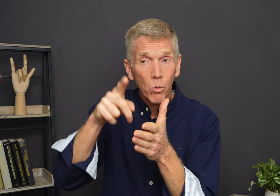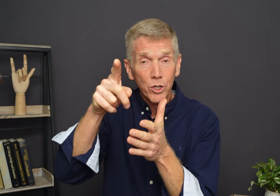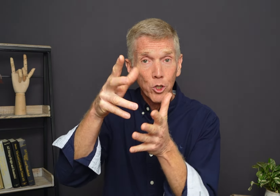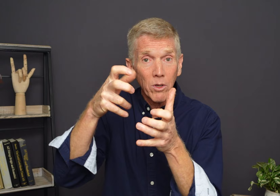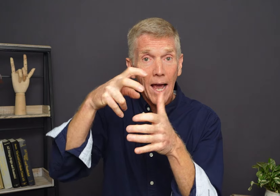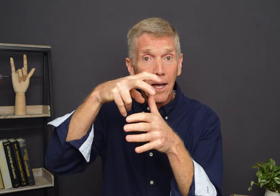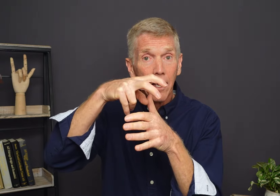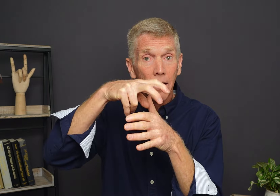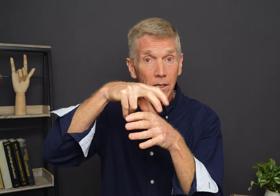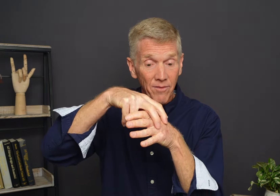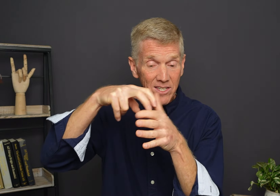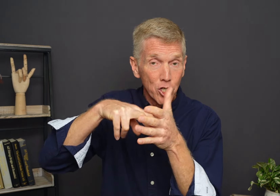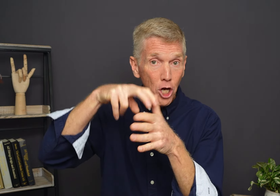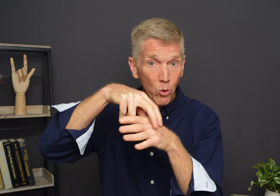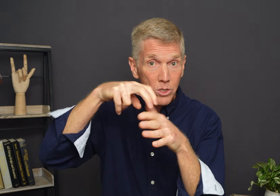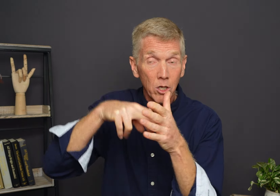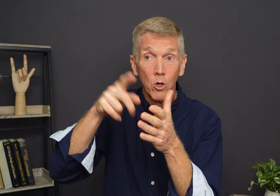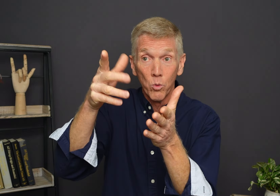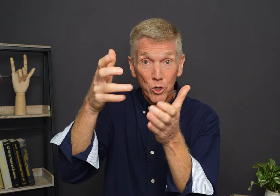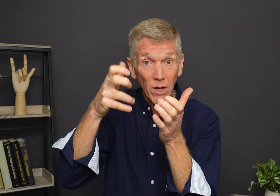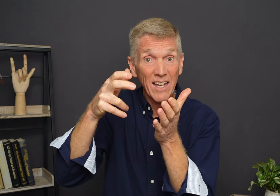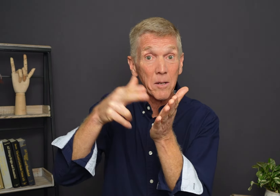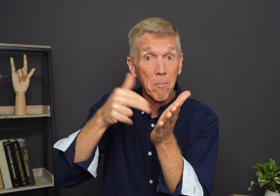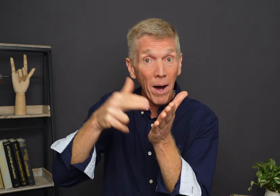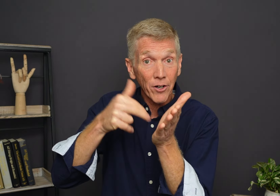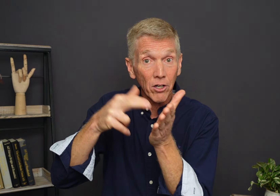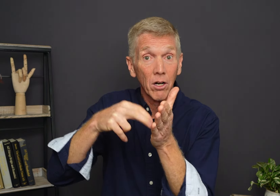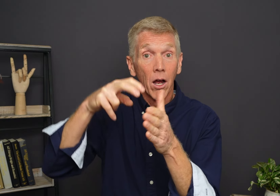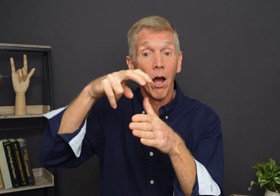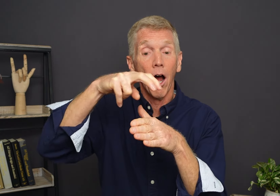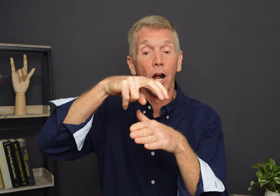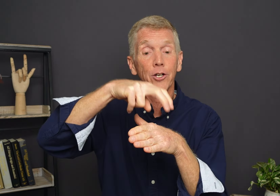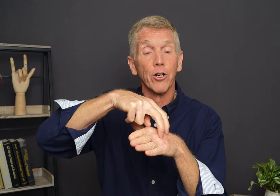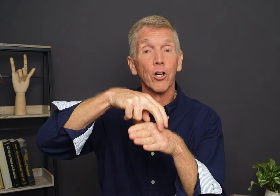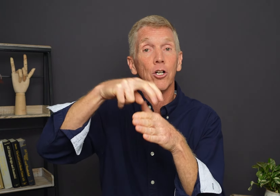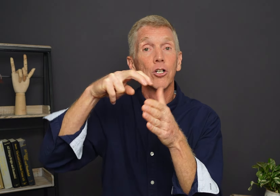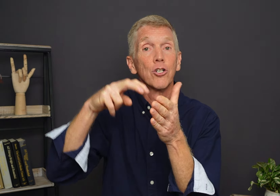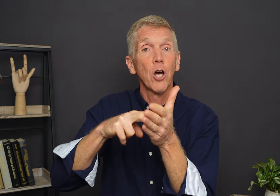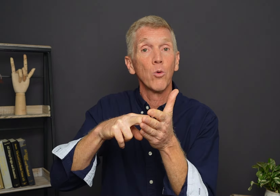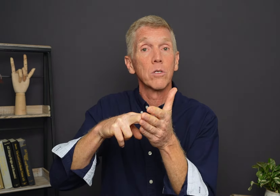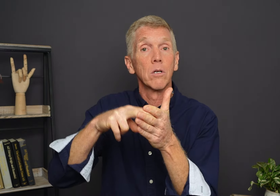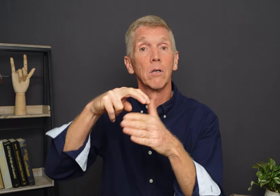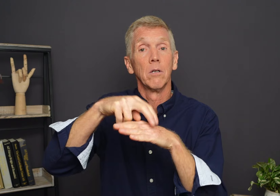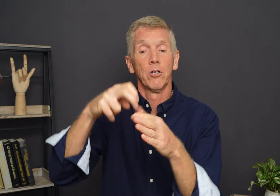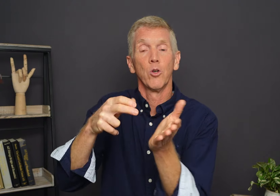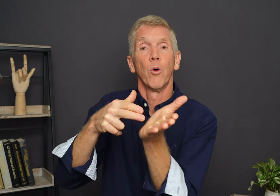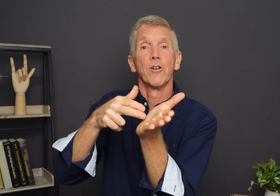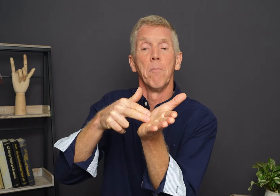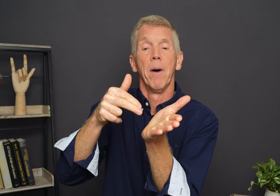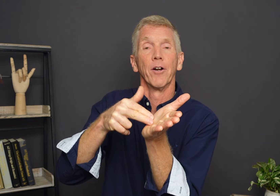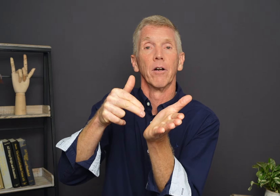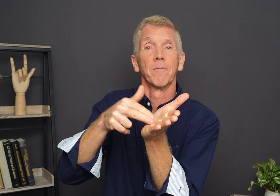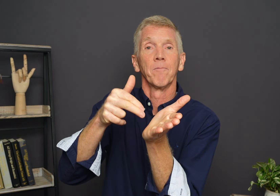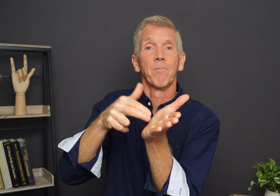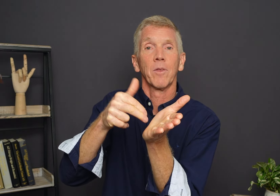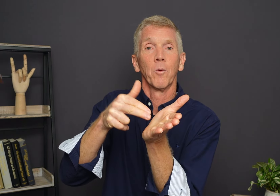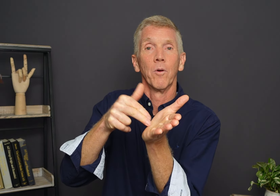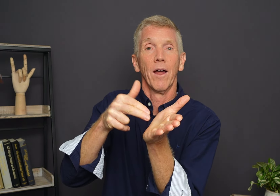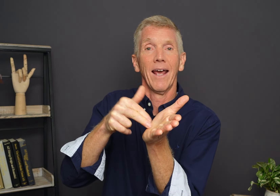would you like, this is toast, would you like some butter on your toast? Toast, so there's butter with that H